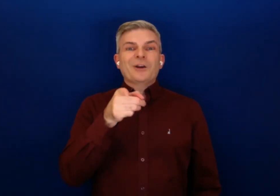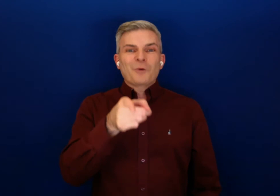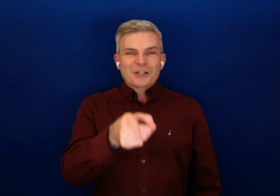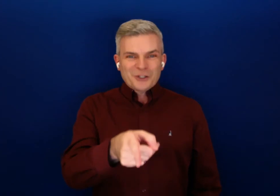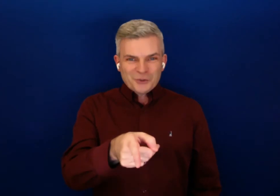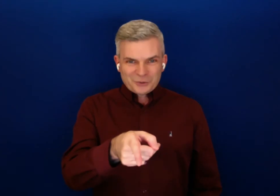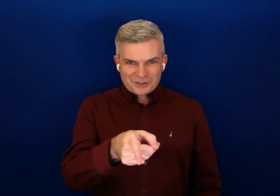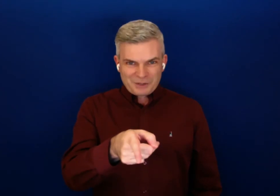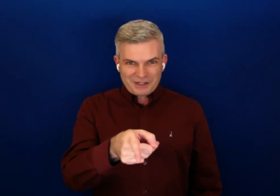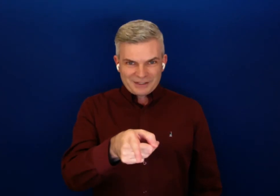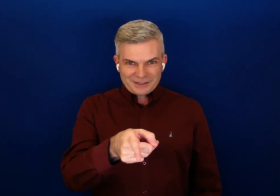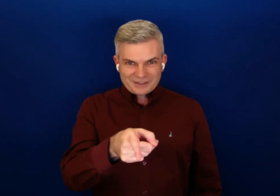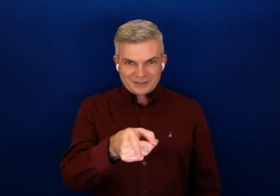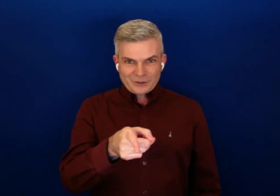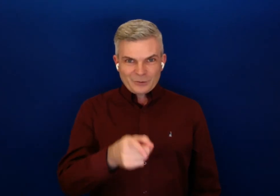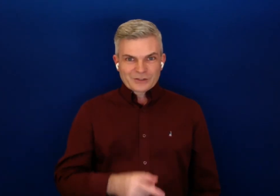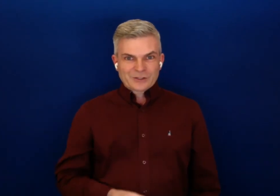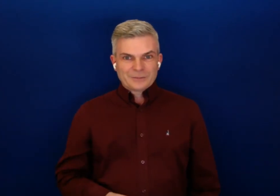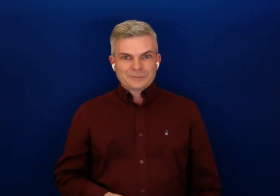want you to respond to the question.